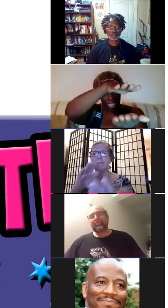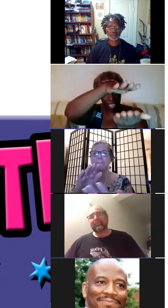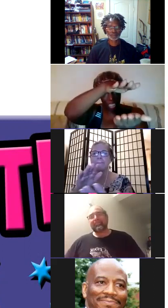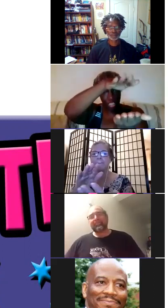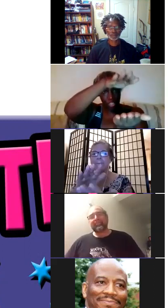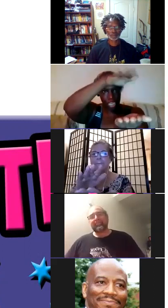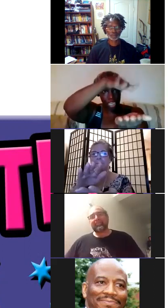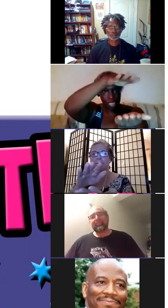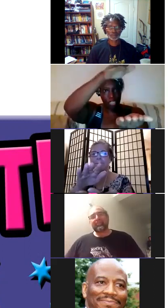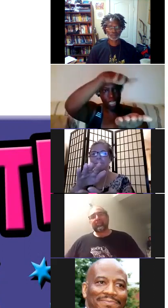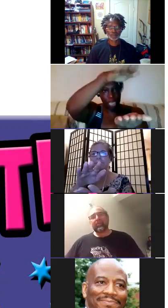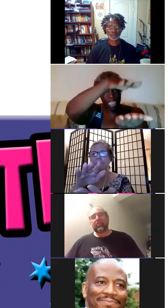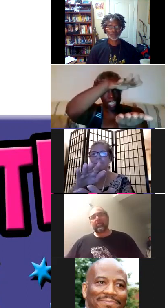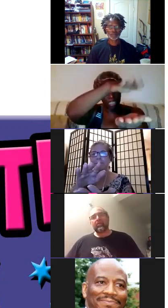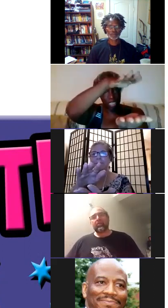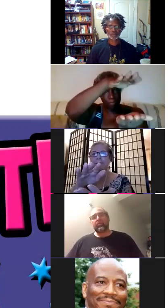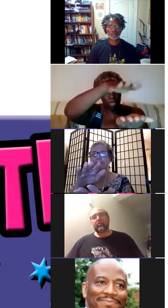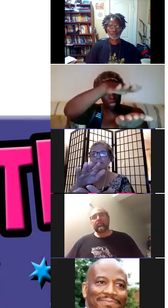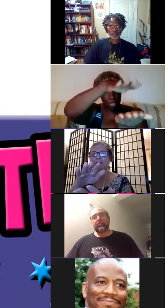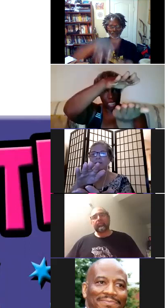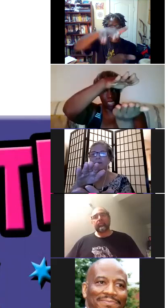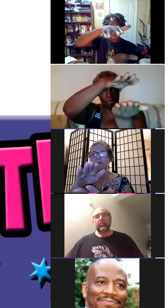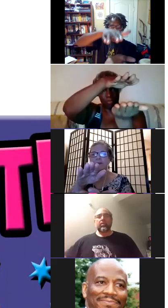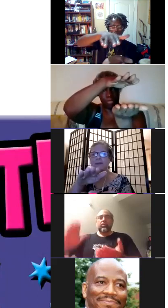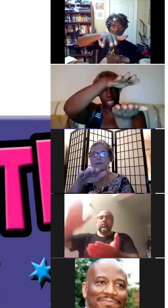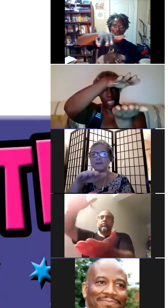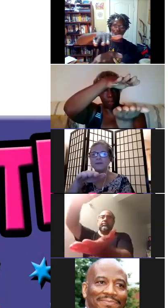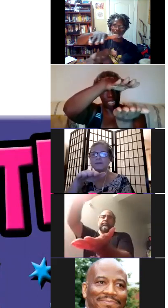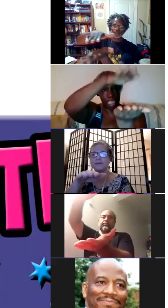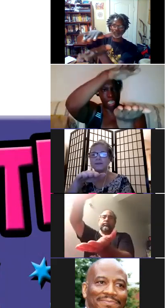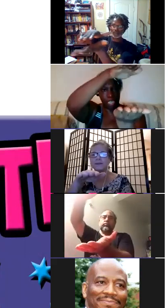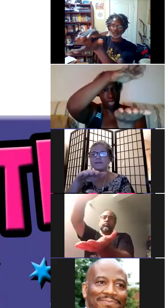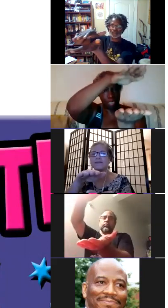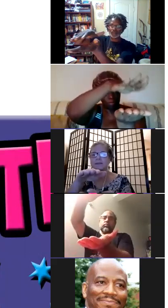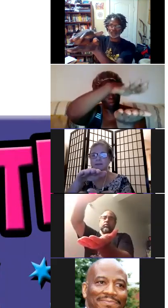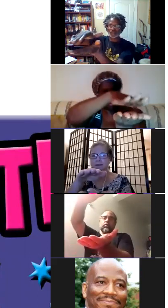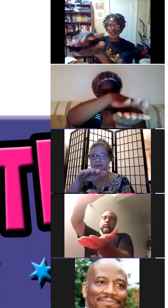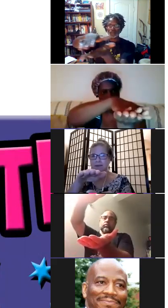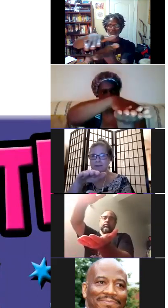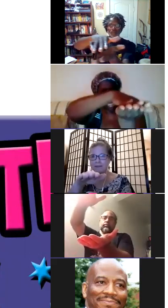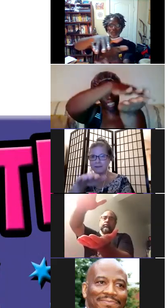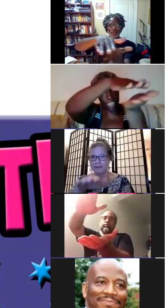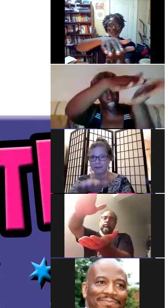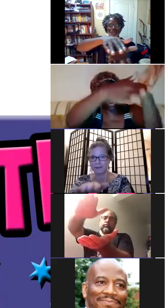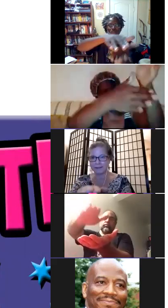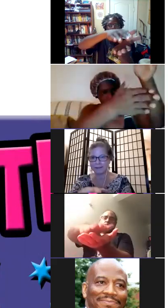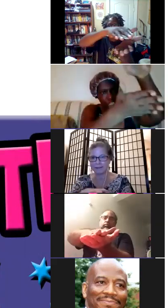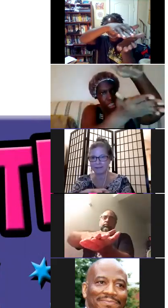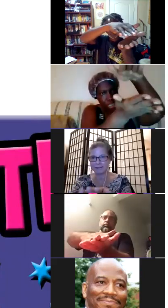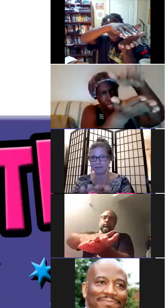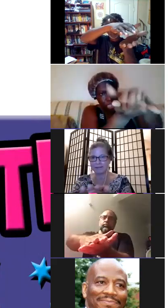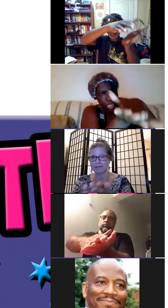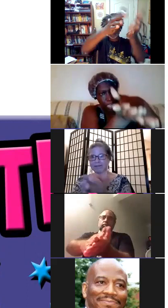like this. Your dominant hand on top of your non-dominant hand, and then